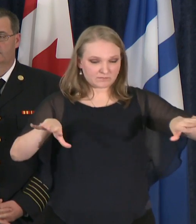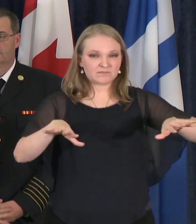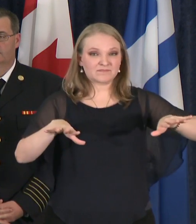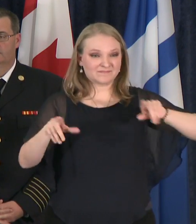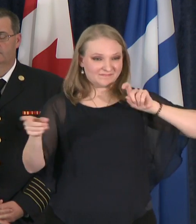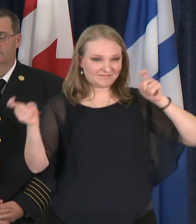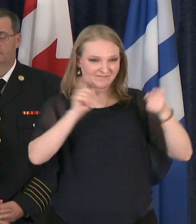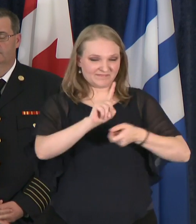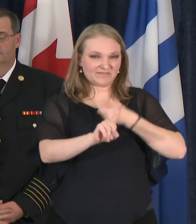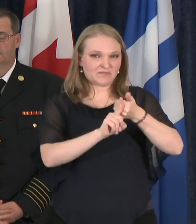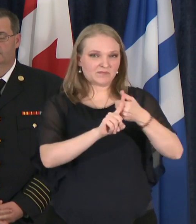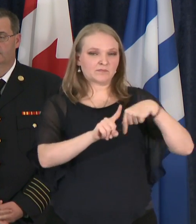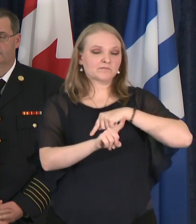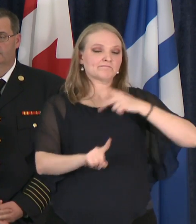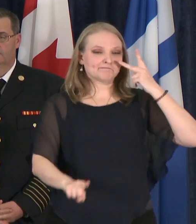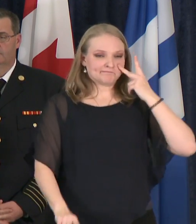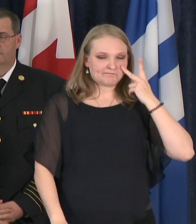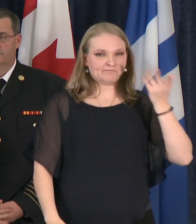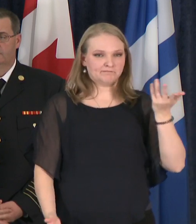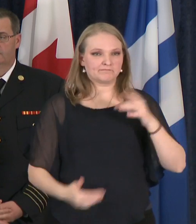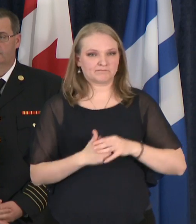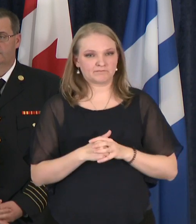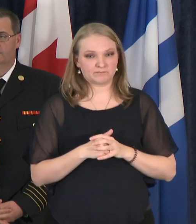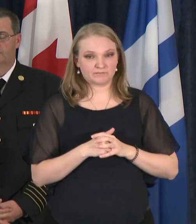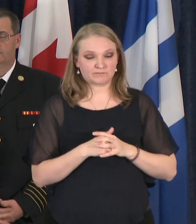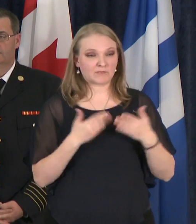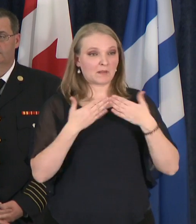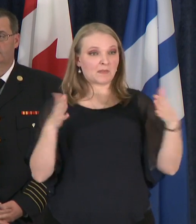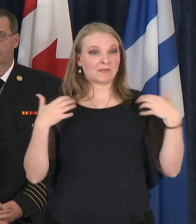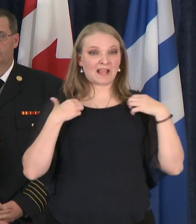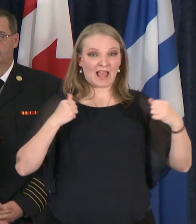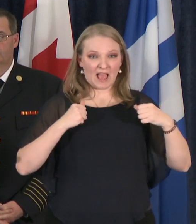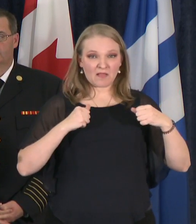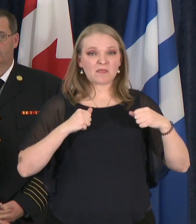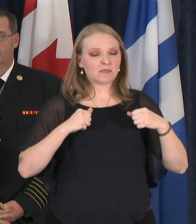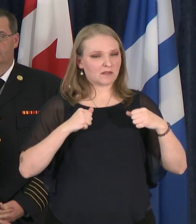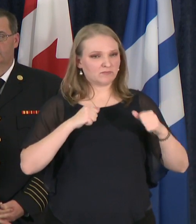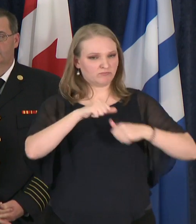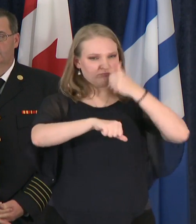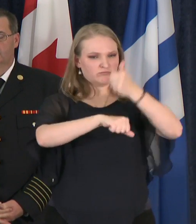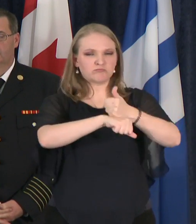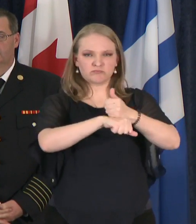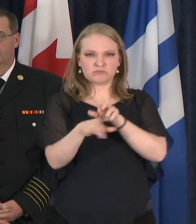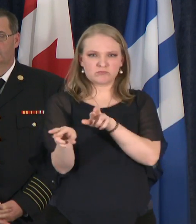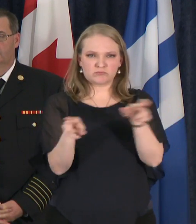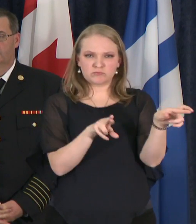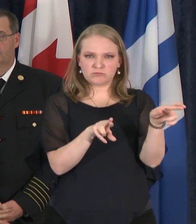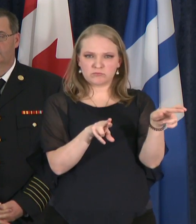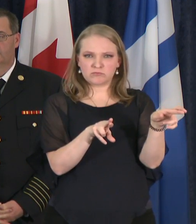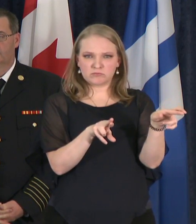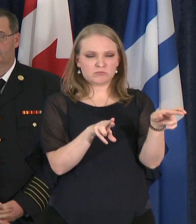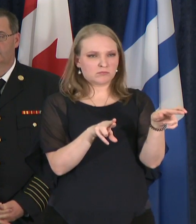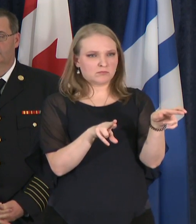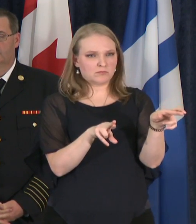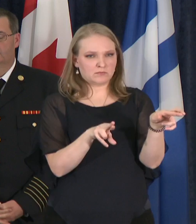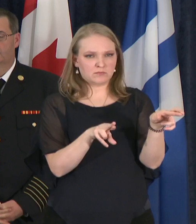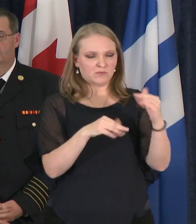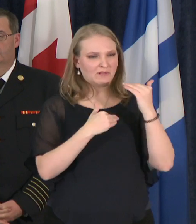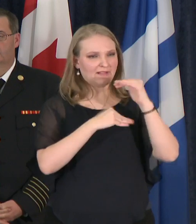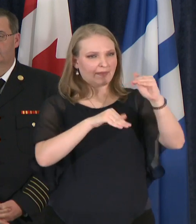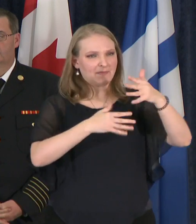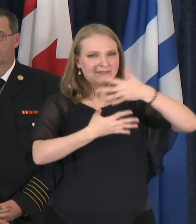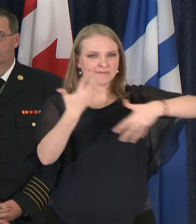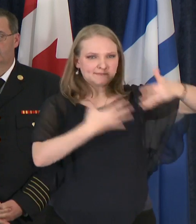of itself. As you can see, we've put in a number of public health measures in place to try to limit